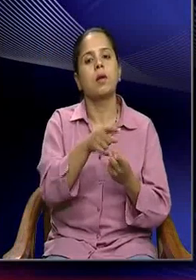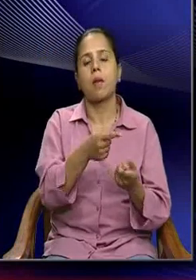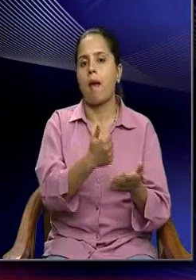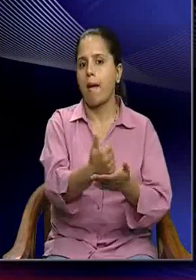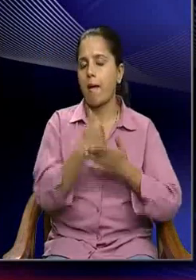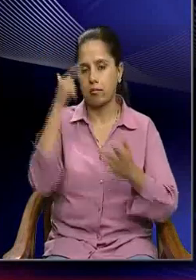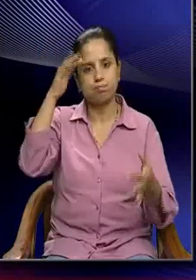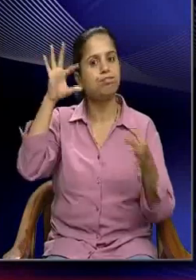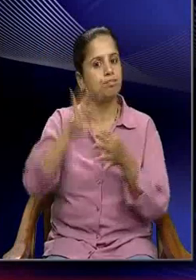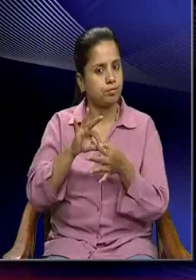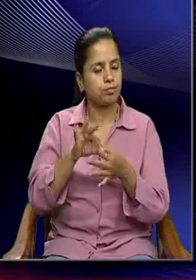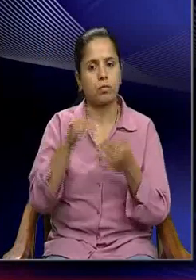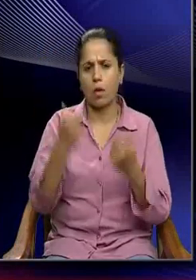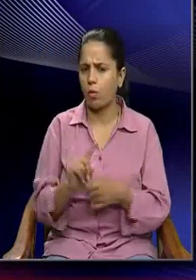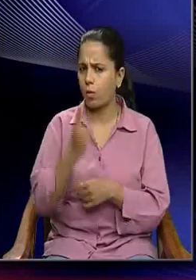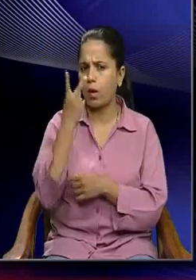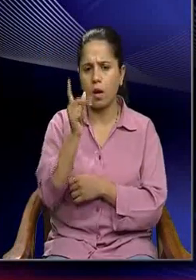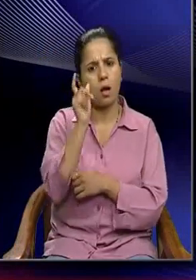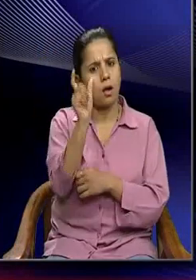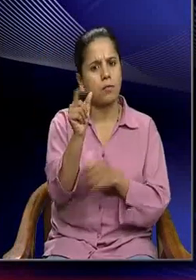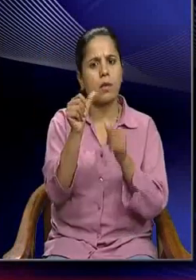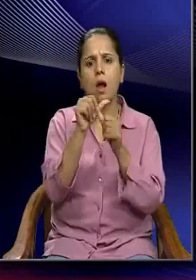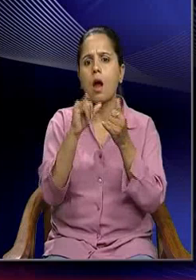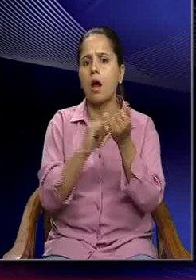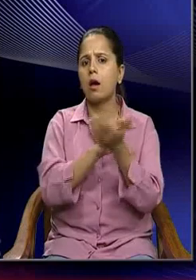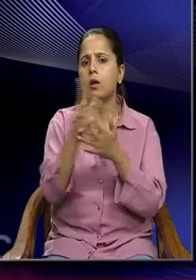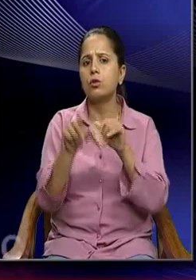Now let us first understand the term Ashtang.